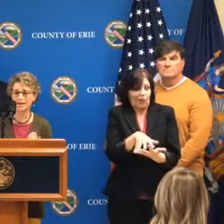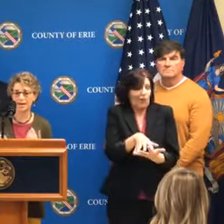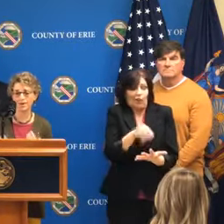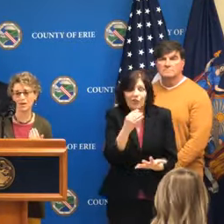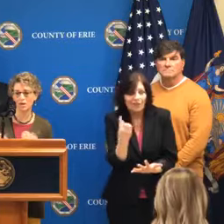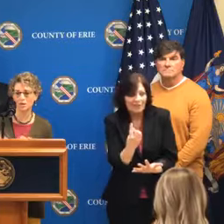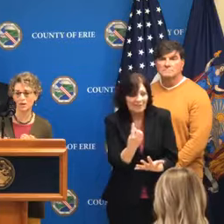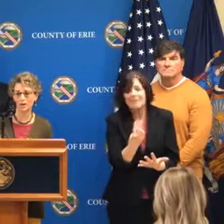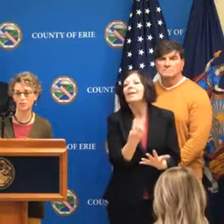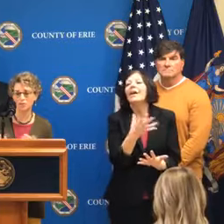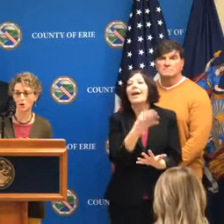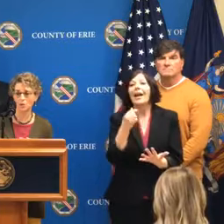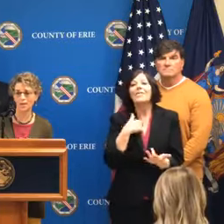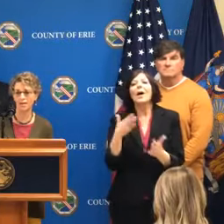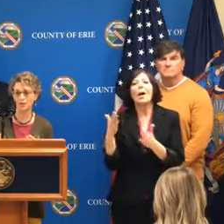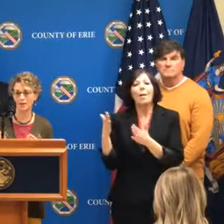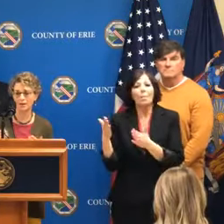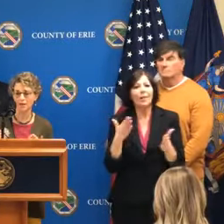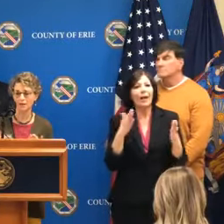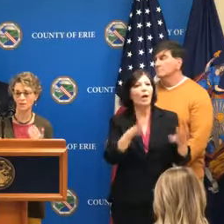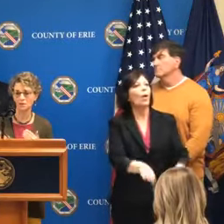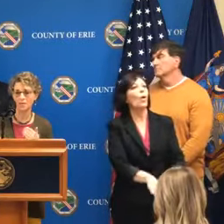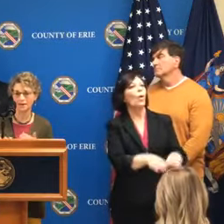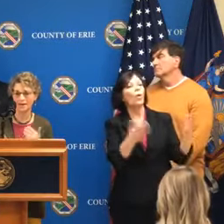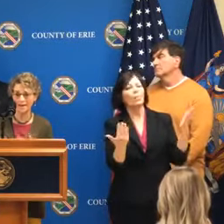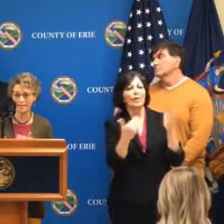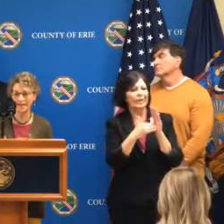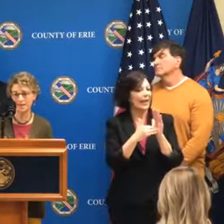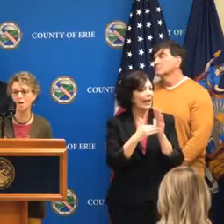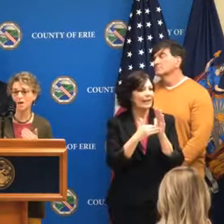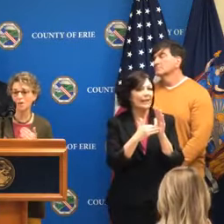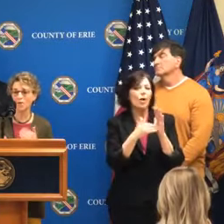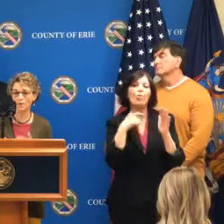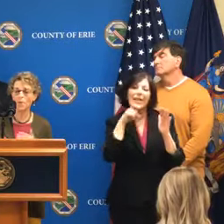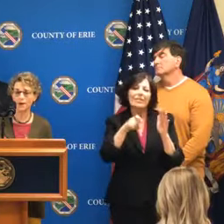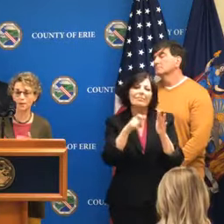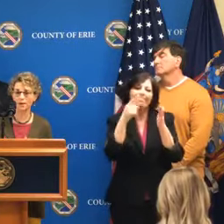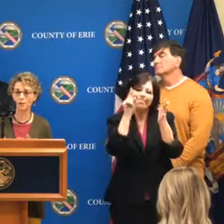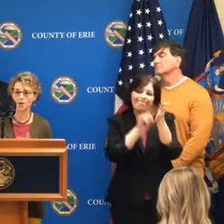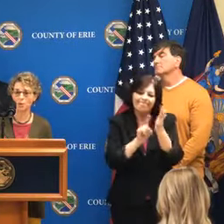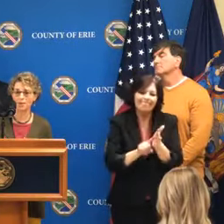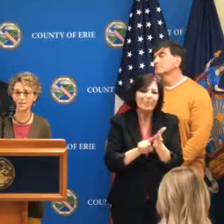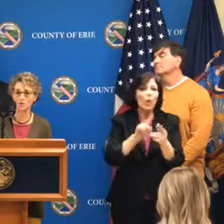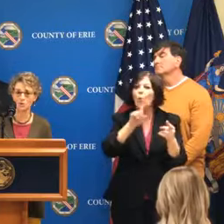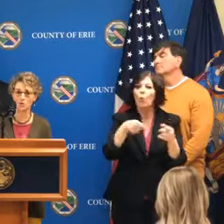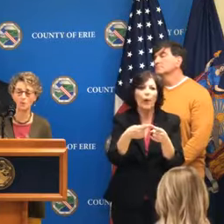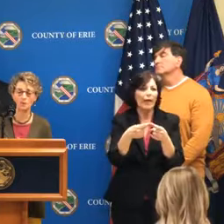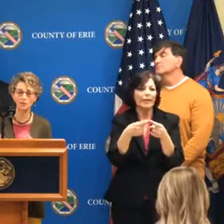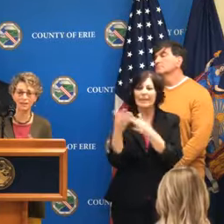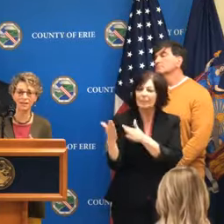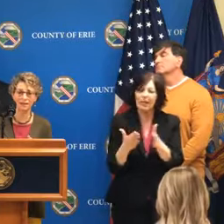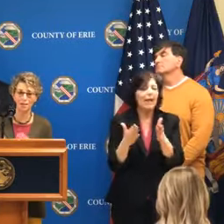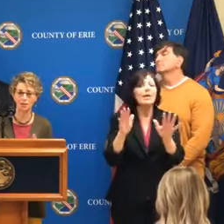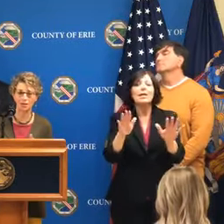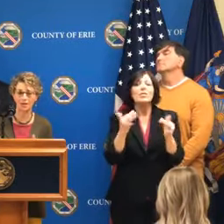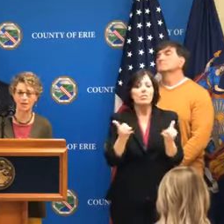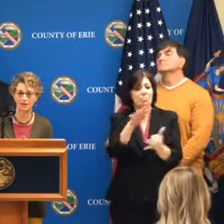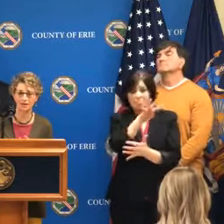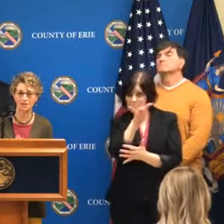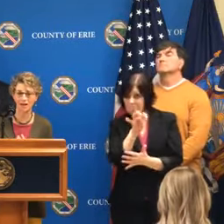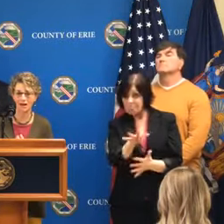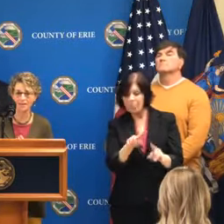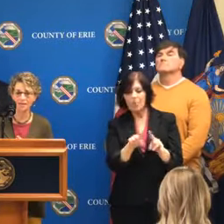and then have a planned reopening where and an end game of when we're going to reopen the school. So it's really an